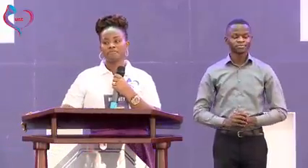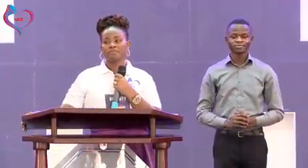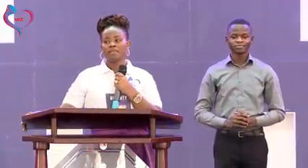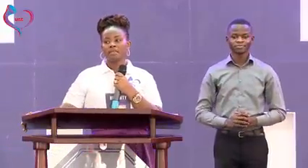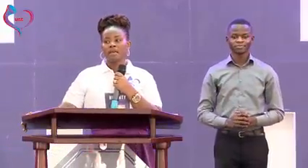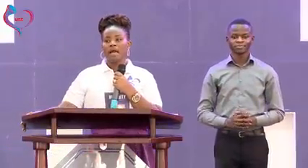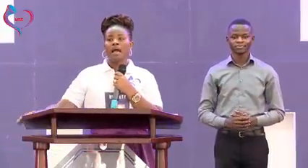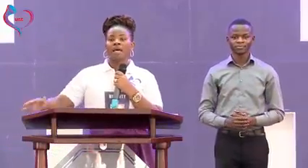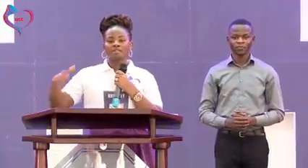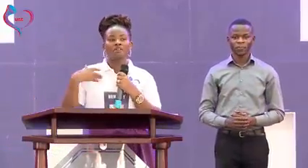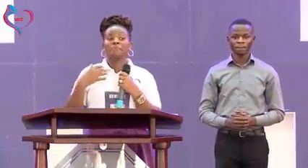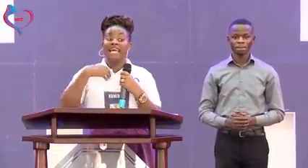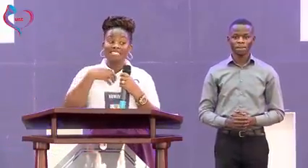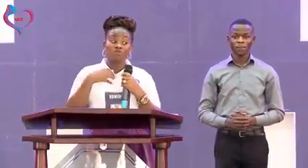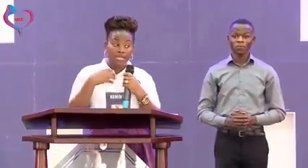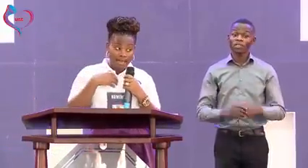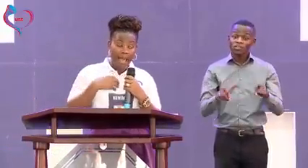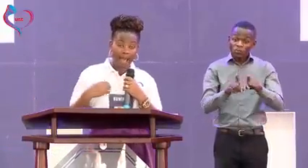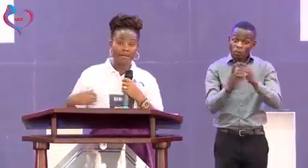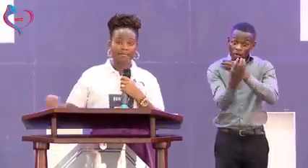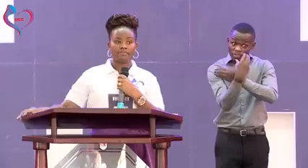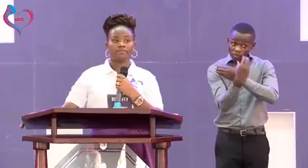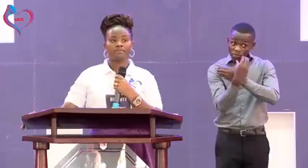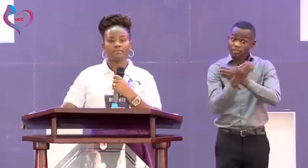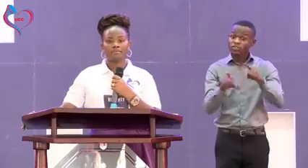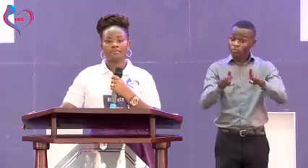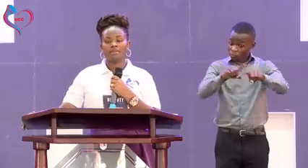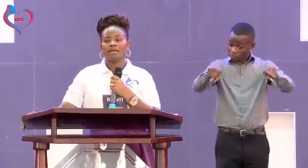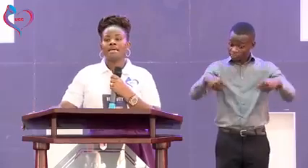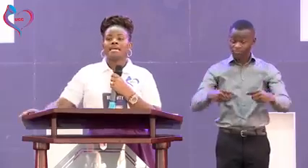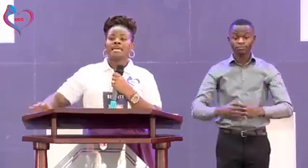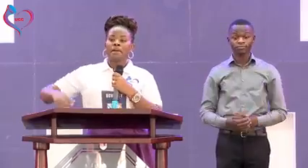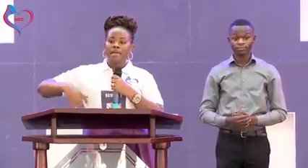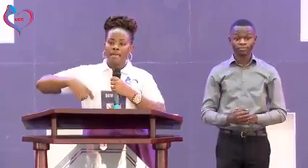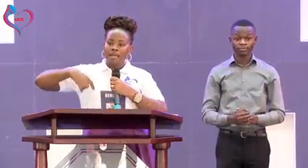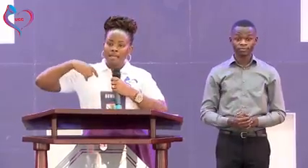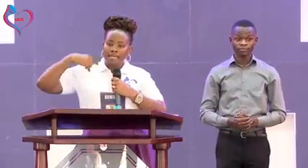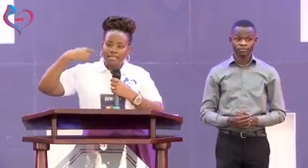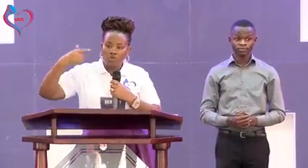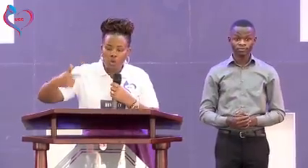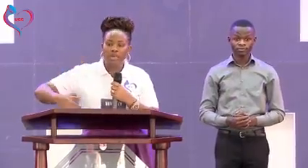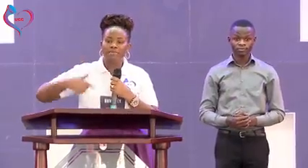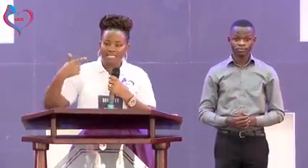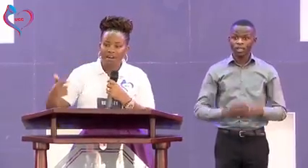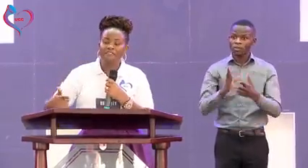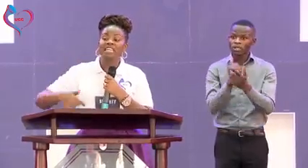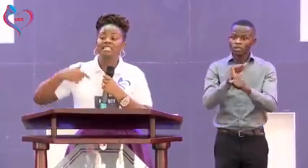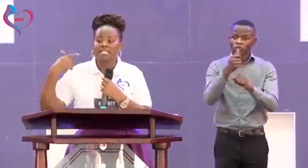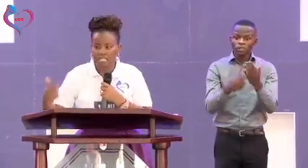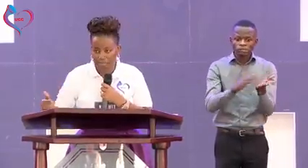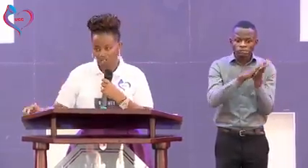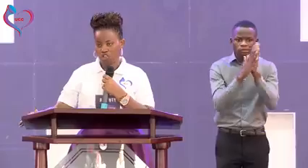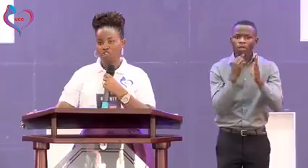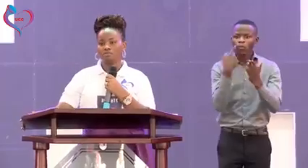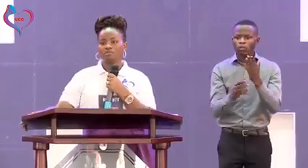Ngamubi ngafe wetuli. As corrupt as we are. Ngamubi ngafe wetuli. He took himself in